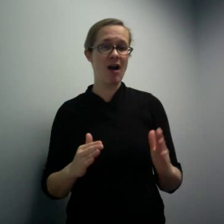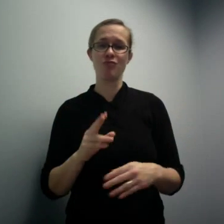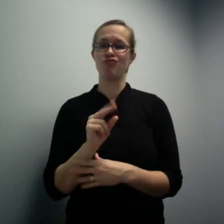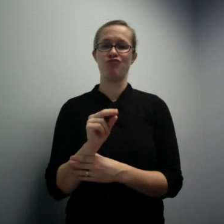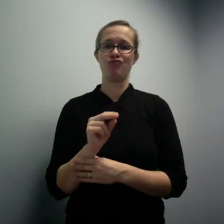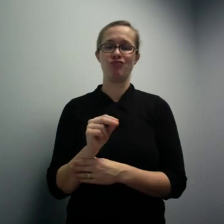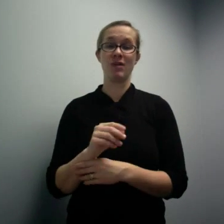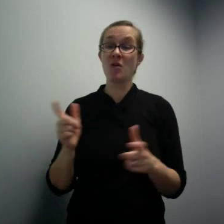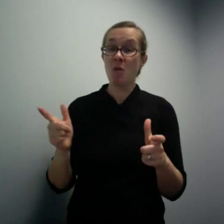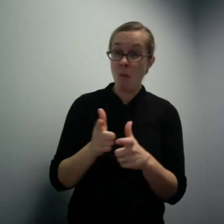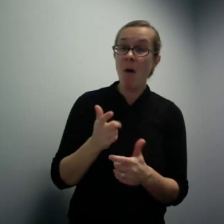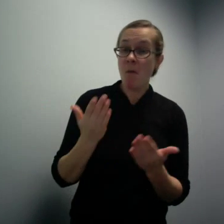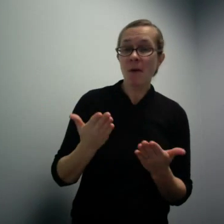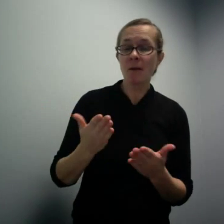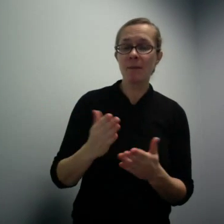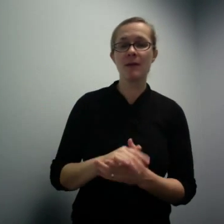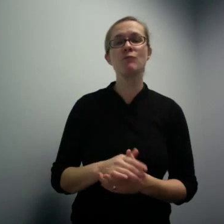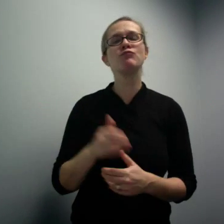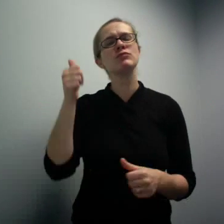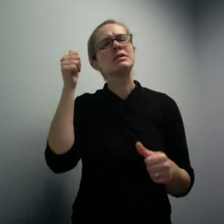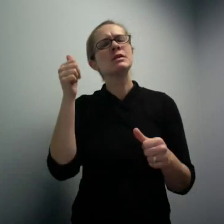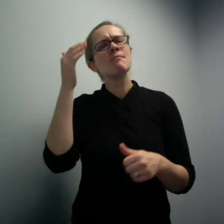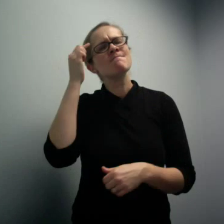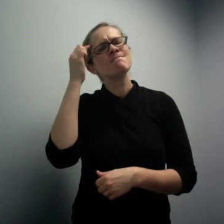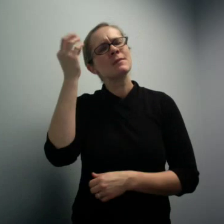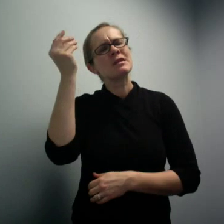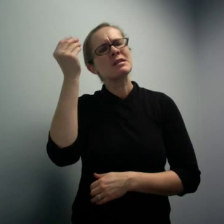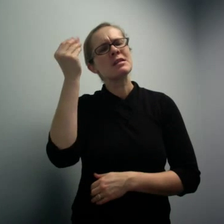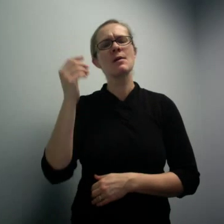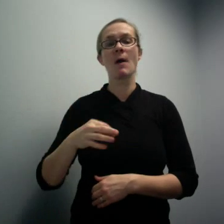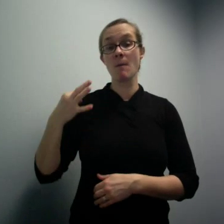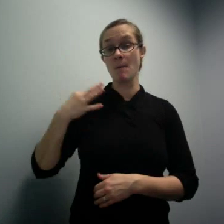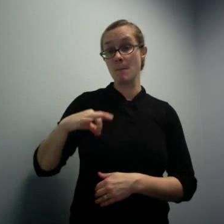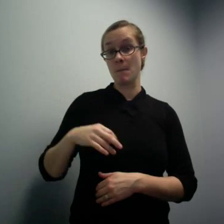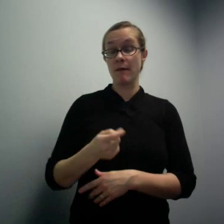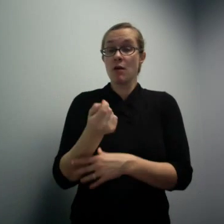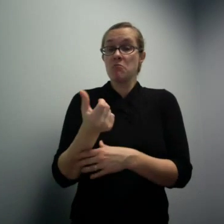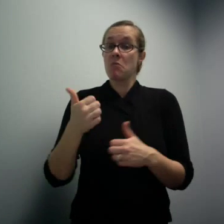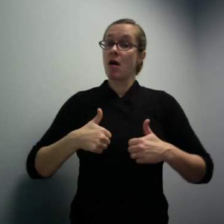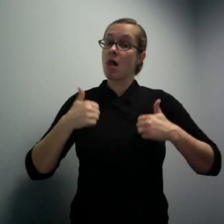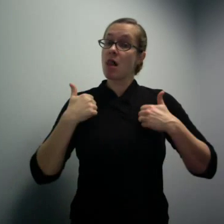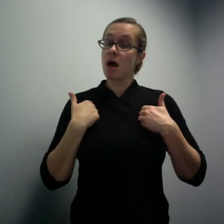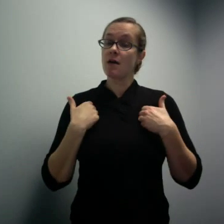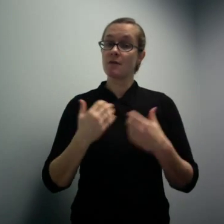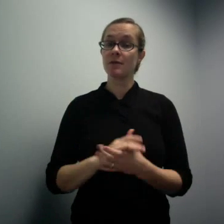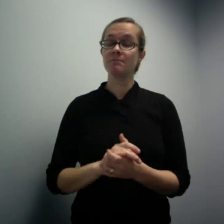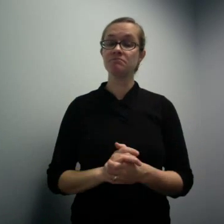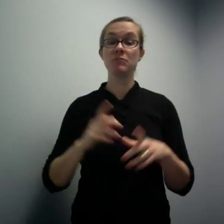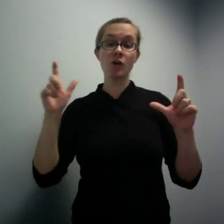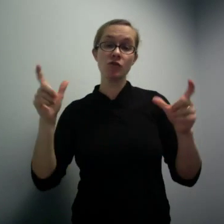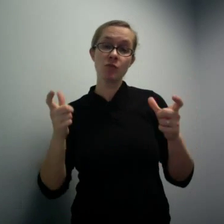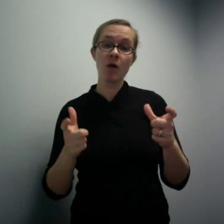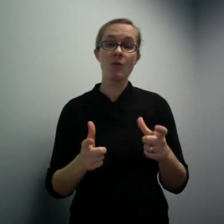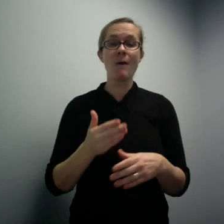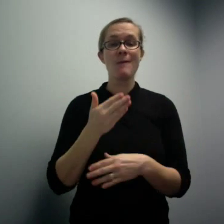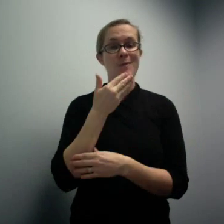edited life. Go from 3,000 to 2,000, from 1,500 to 1,000. Most of us, maybe all of